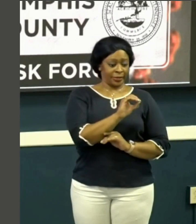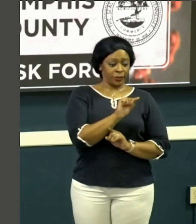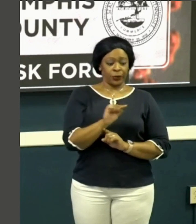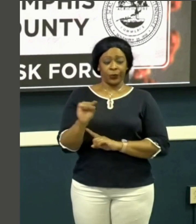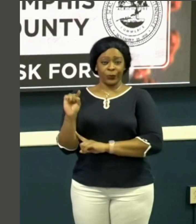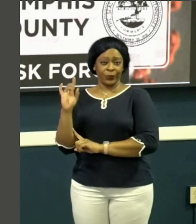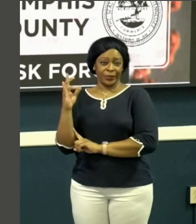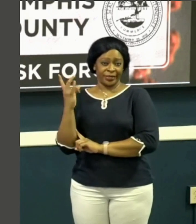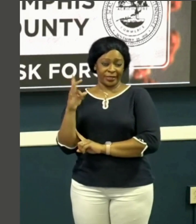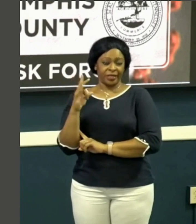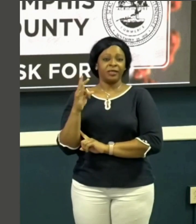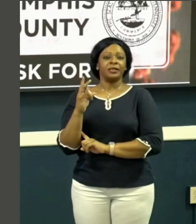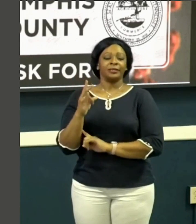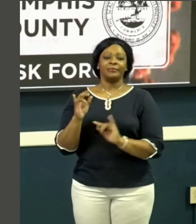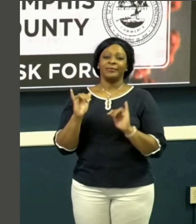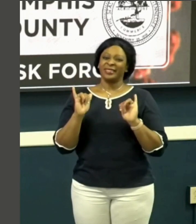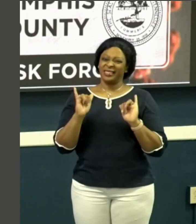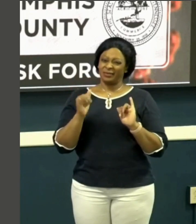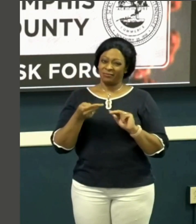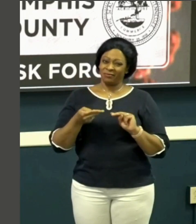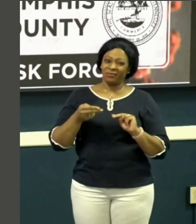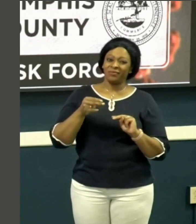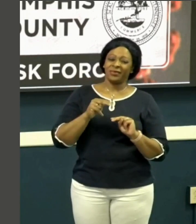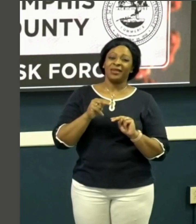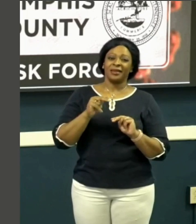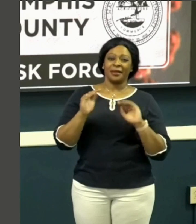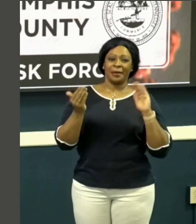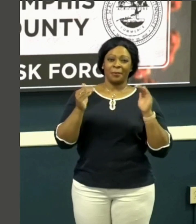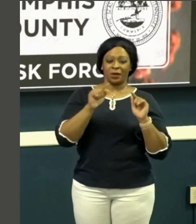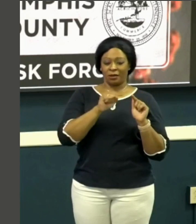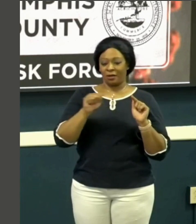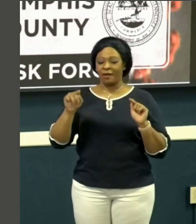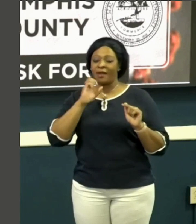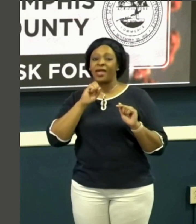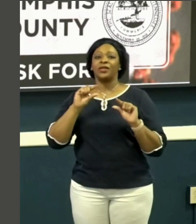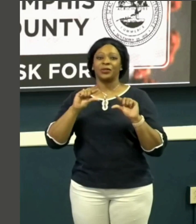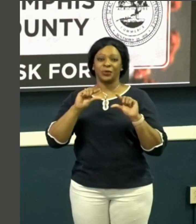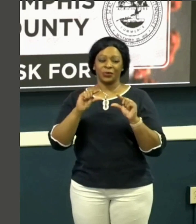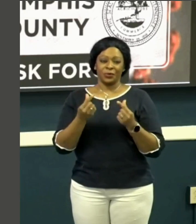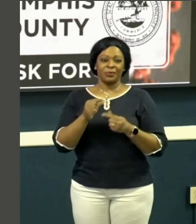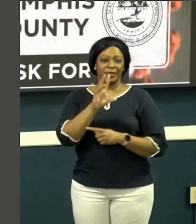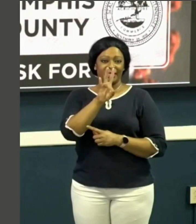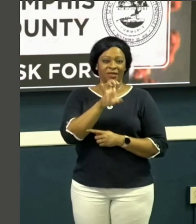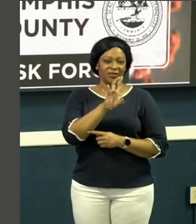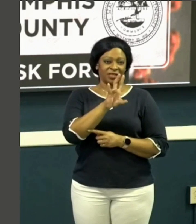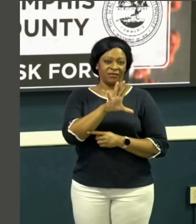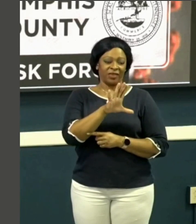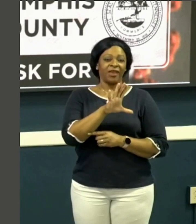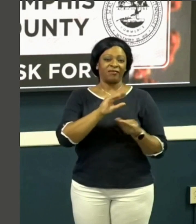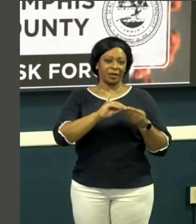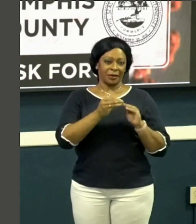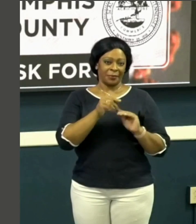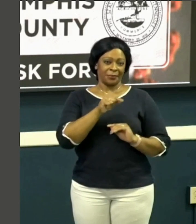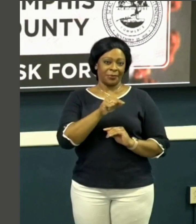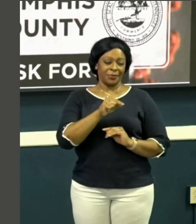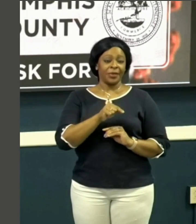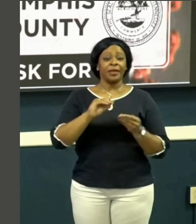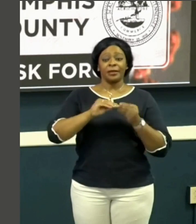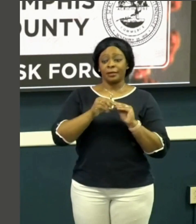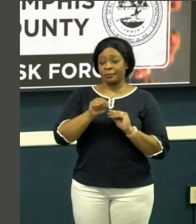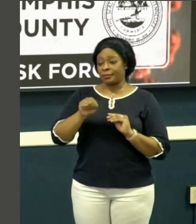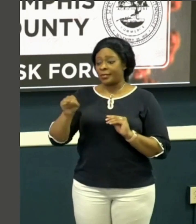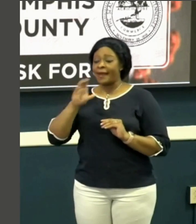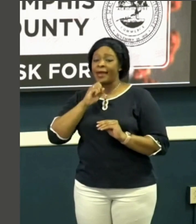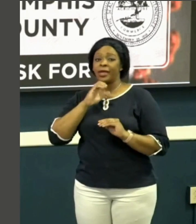to 17 remain the highest of all age groups at 775 cases. Cases among all